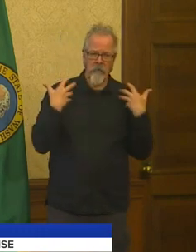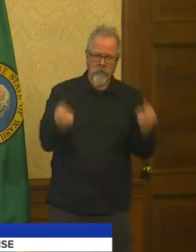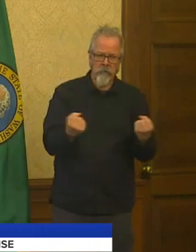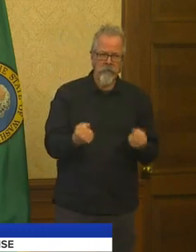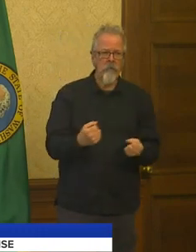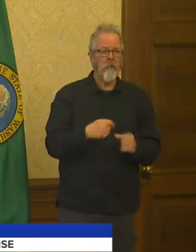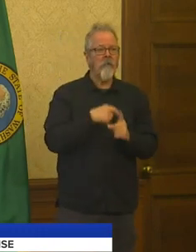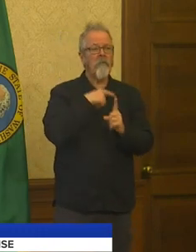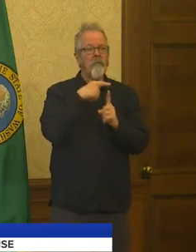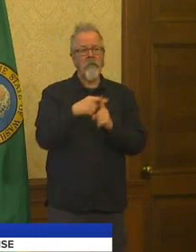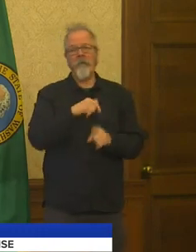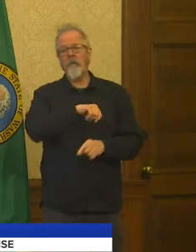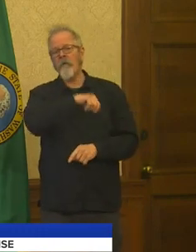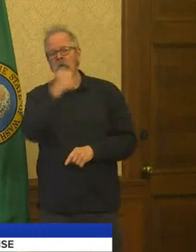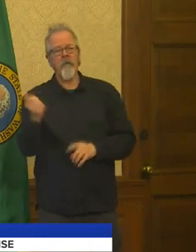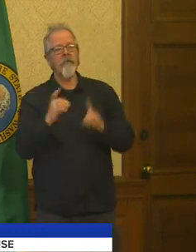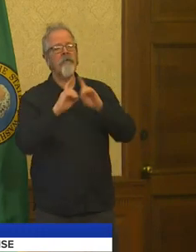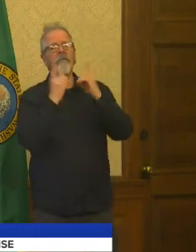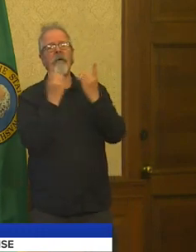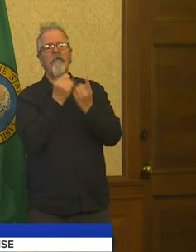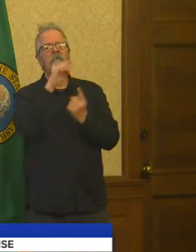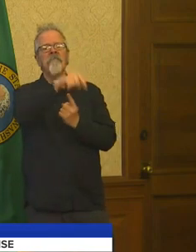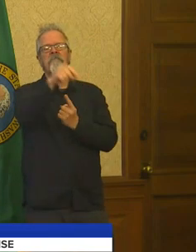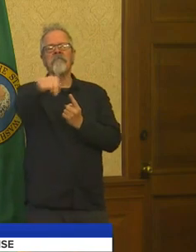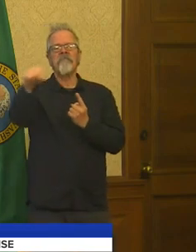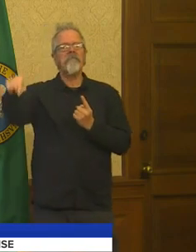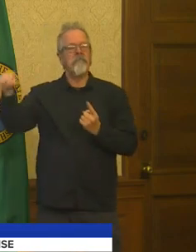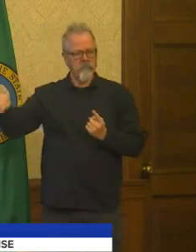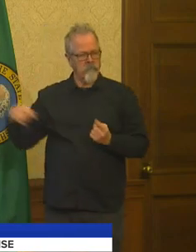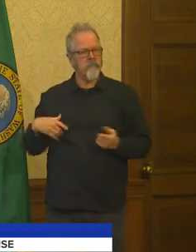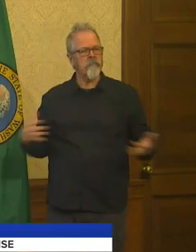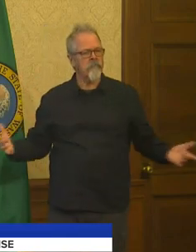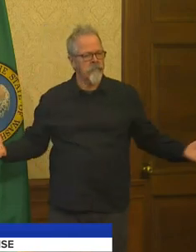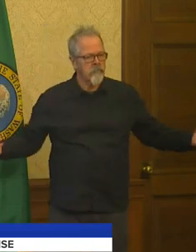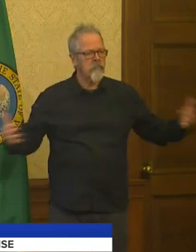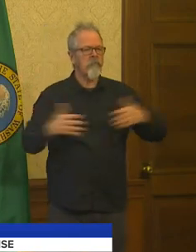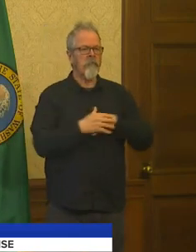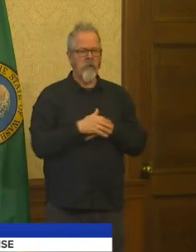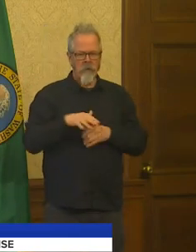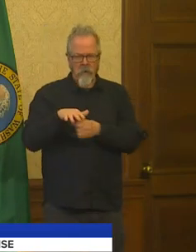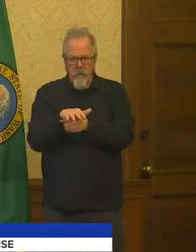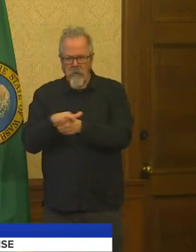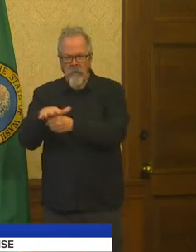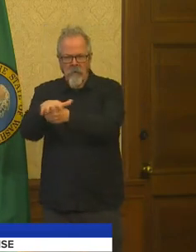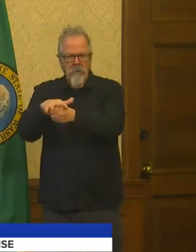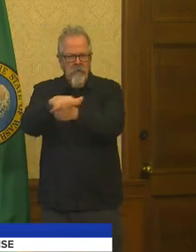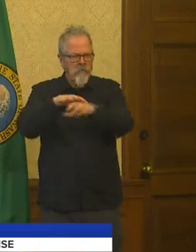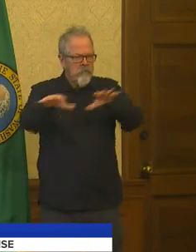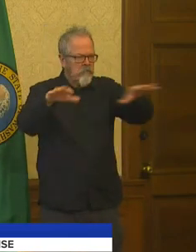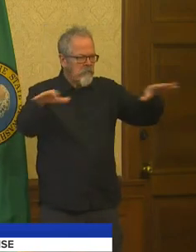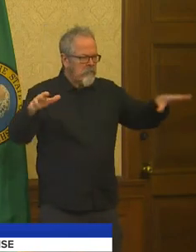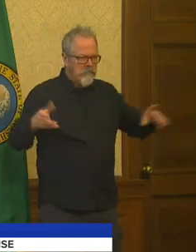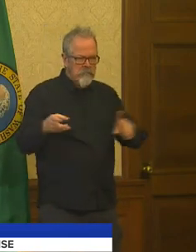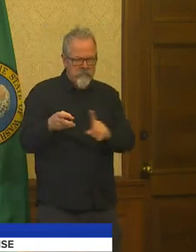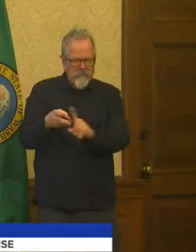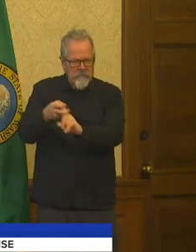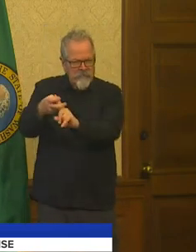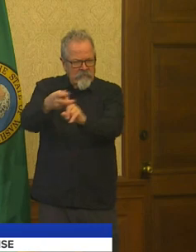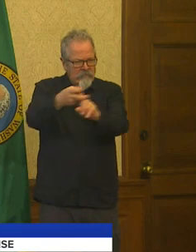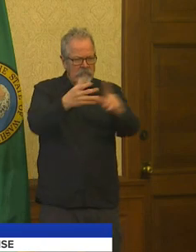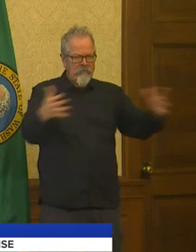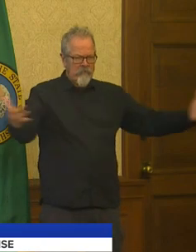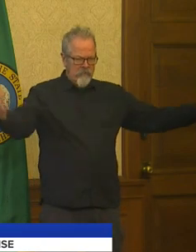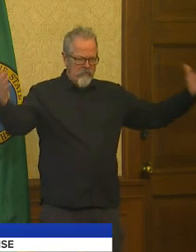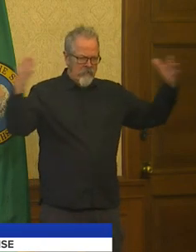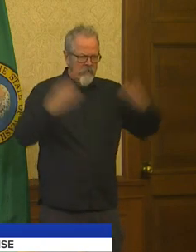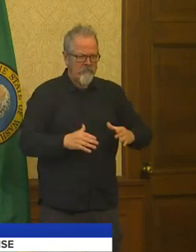sum 1,500, even without the volunteers. So that is the plan. We're making good progress on it. But